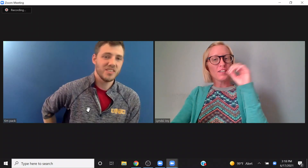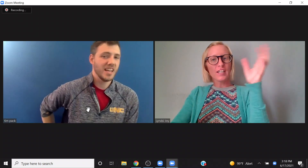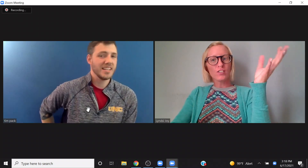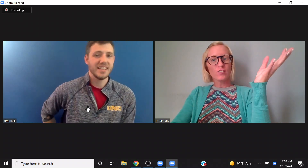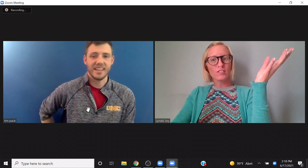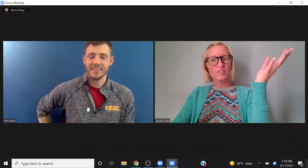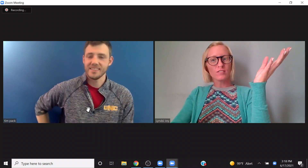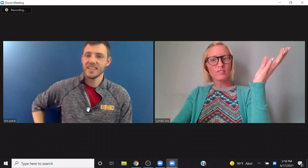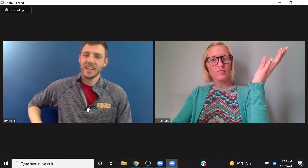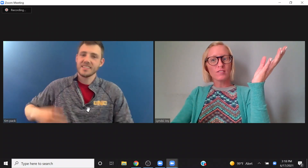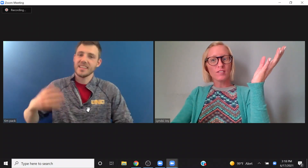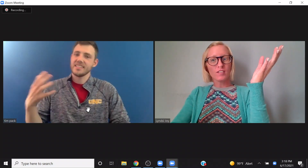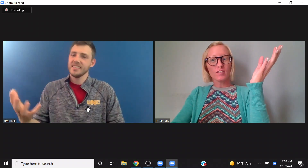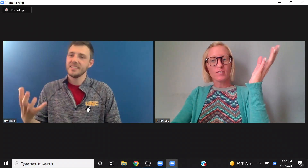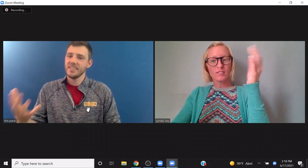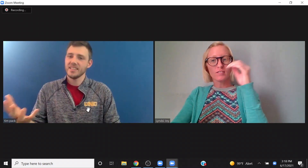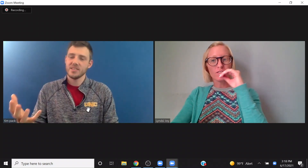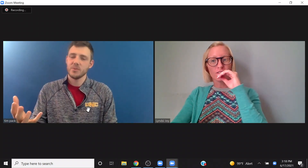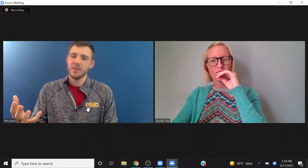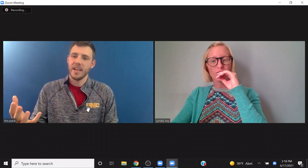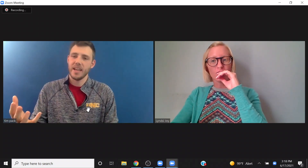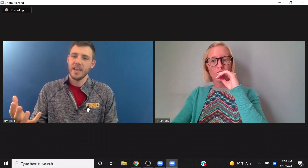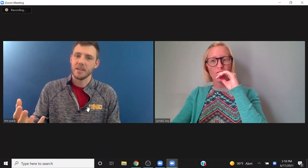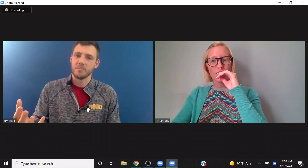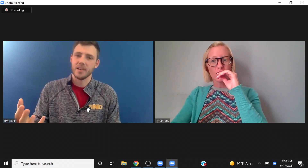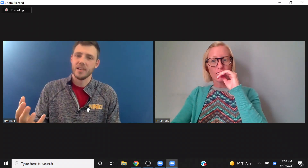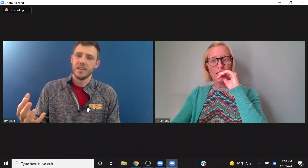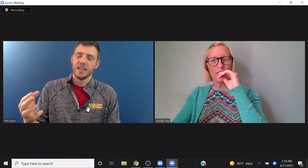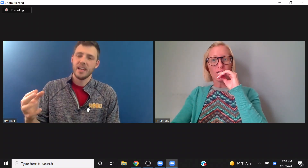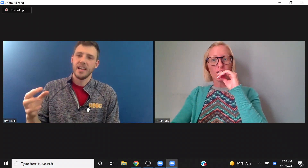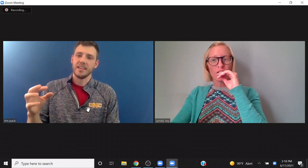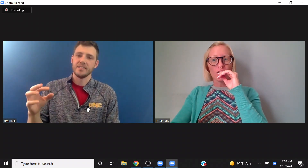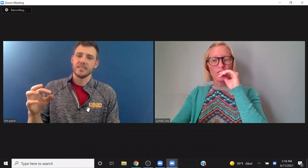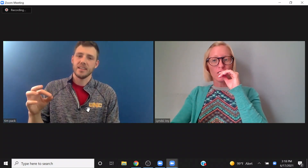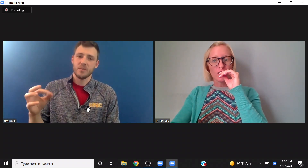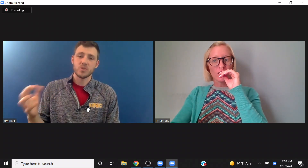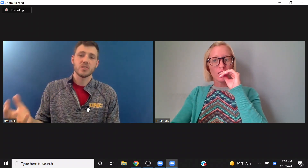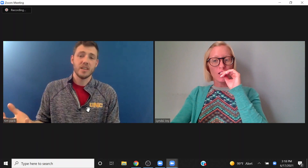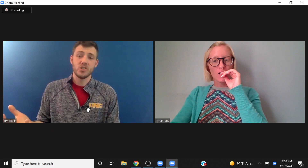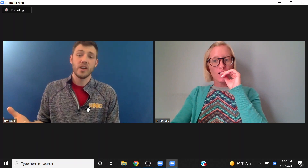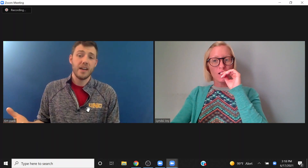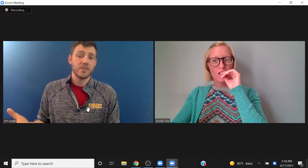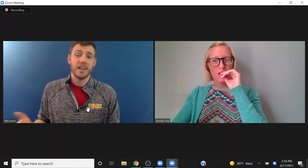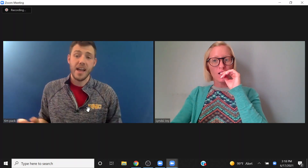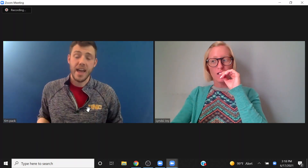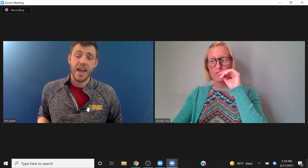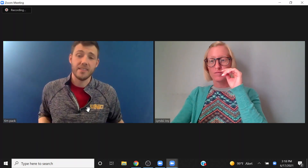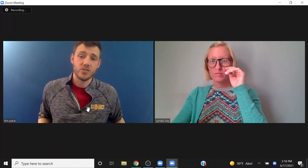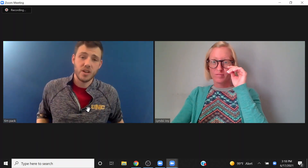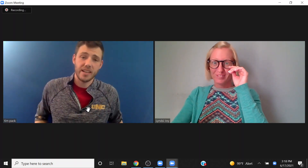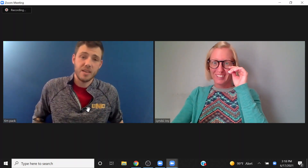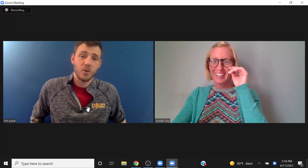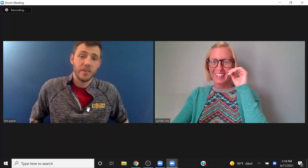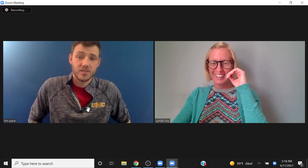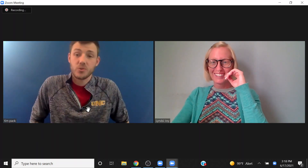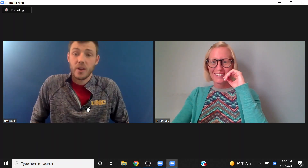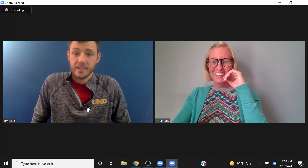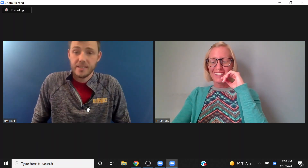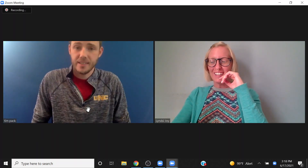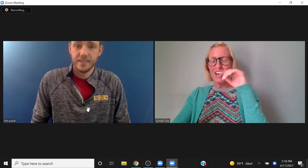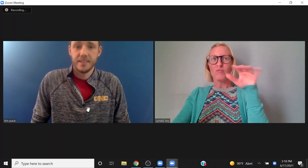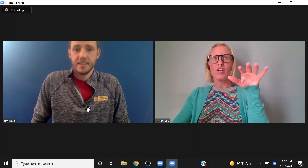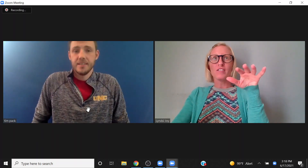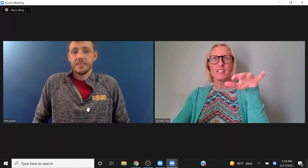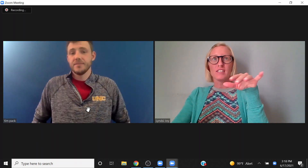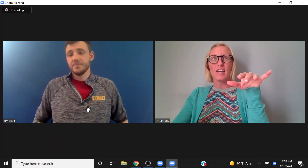how do you think I did? As I didn't listen to it ahead of time. Yeah. And it took everything I had to try and keep all that